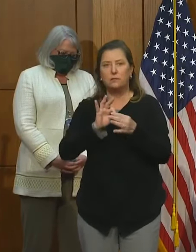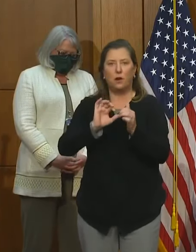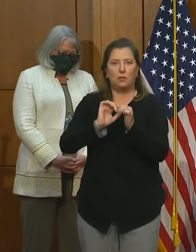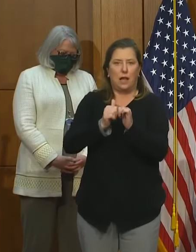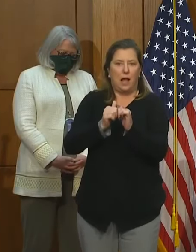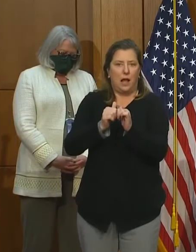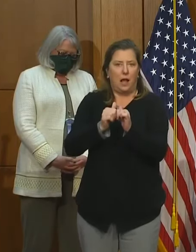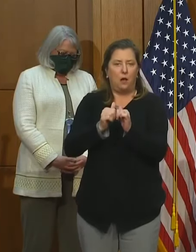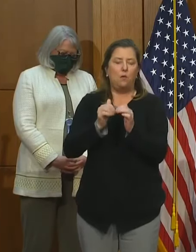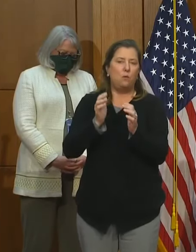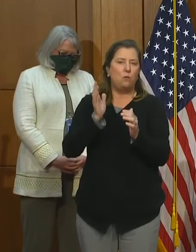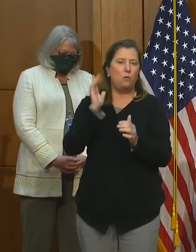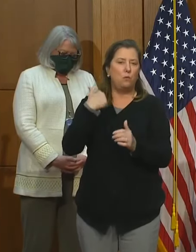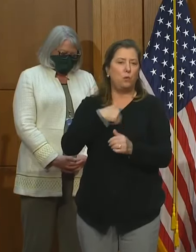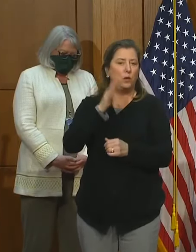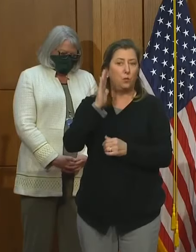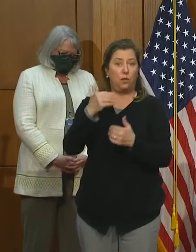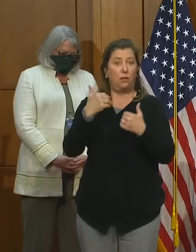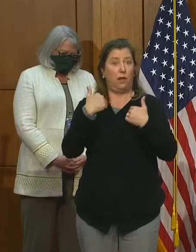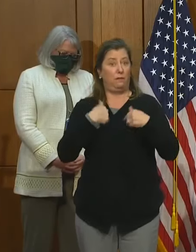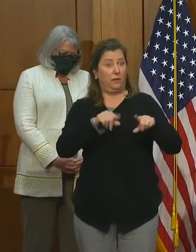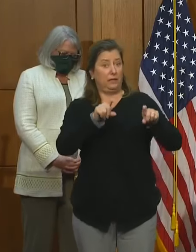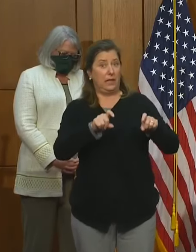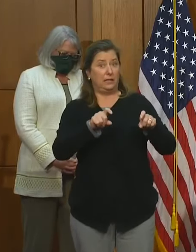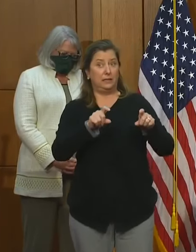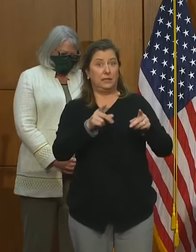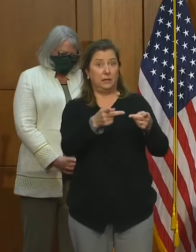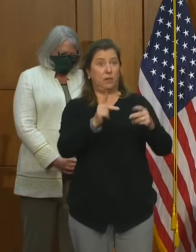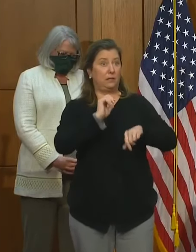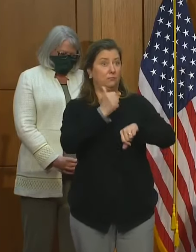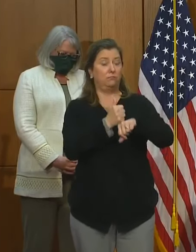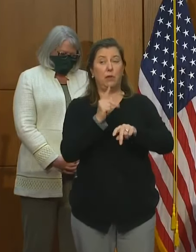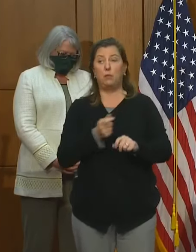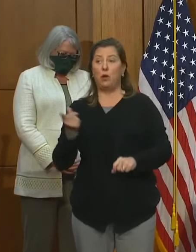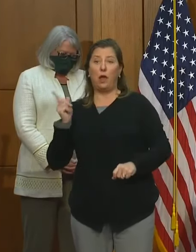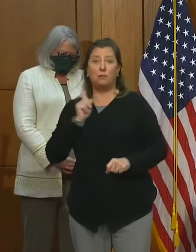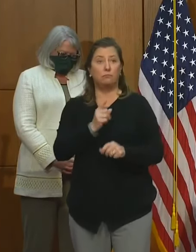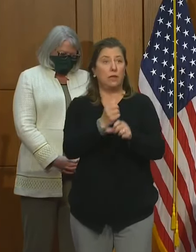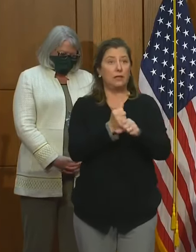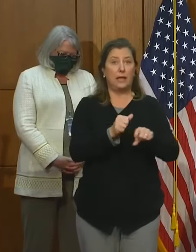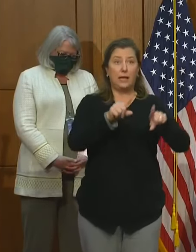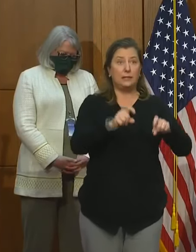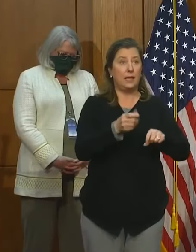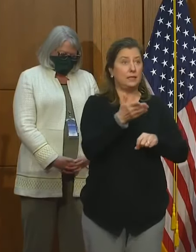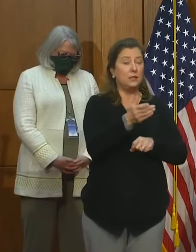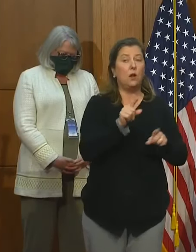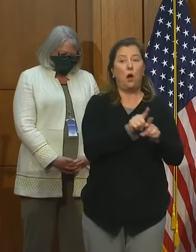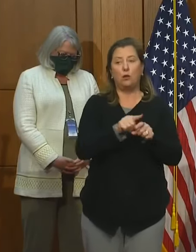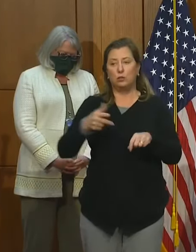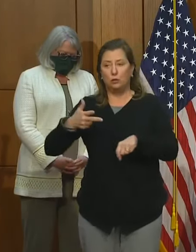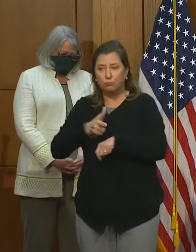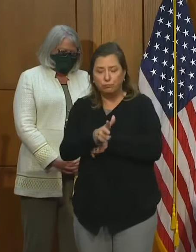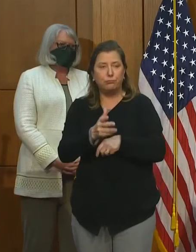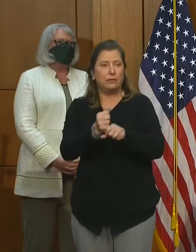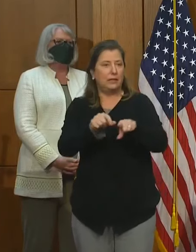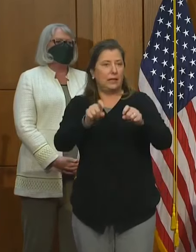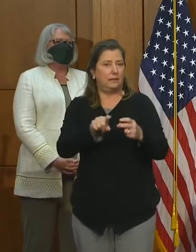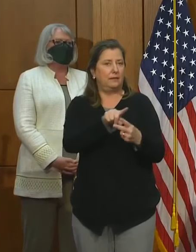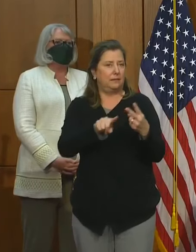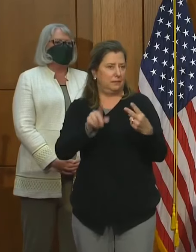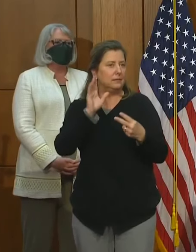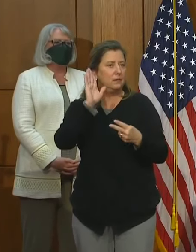have not only testing where people can walk up and have the test, but also drive-through testing as well.